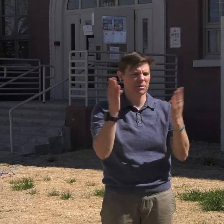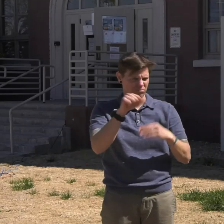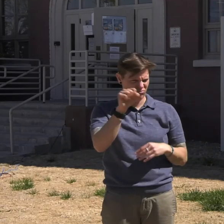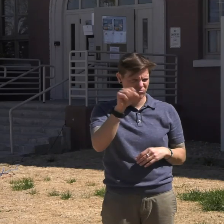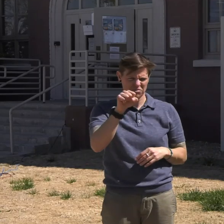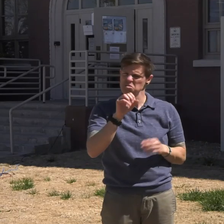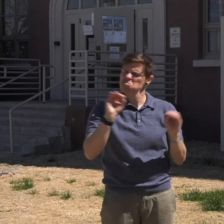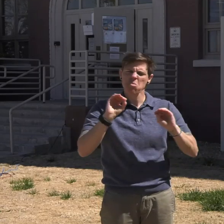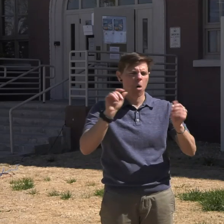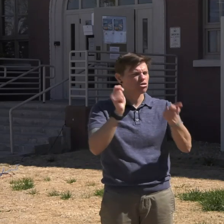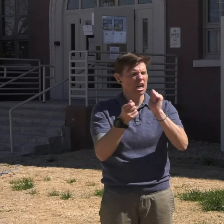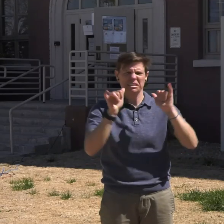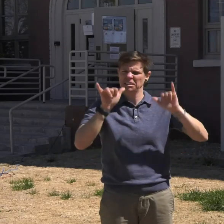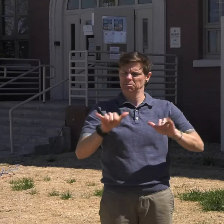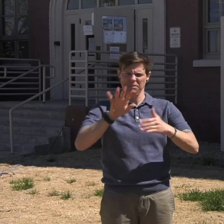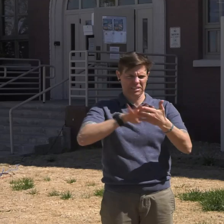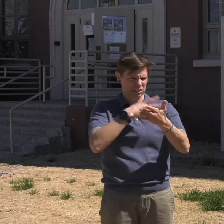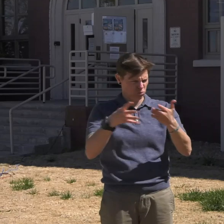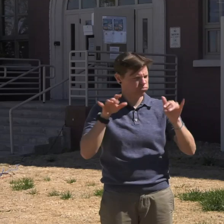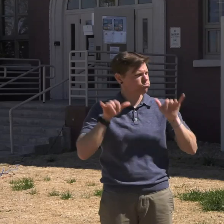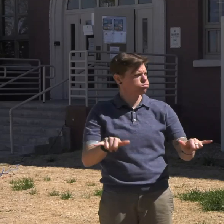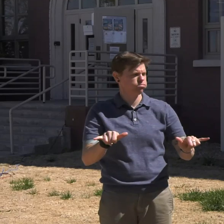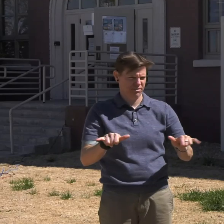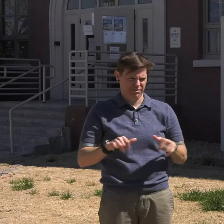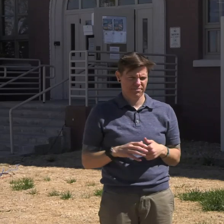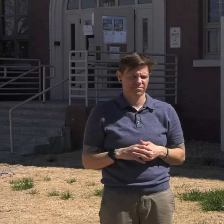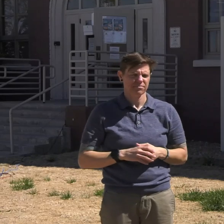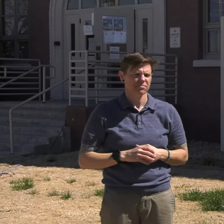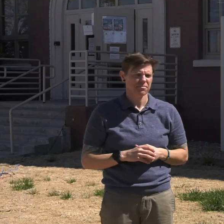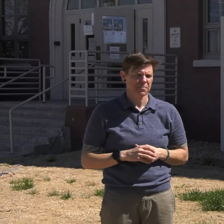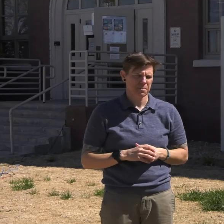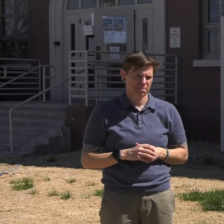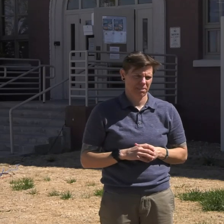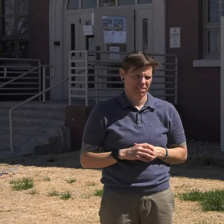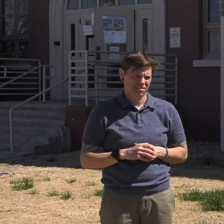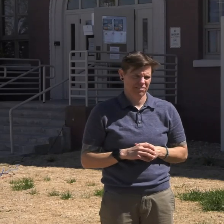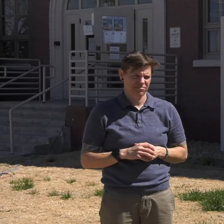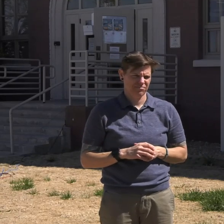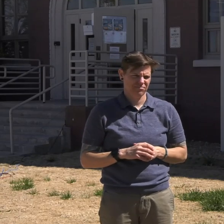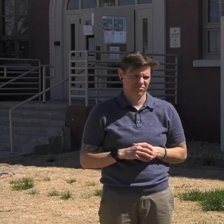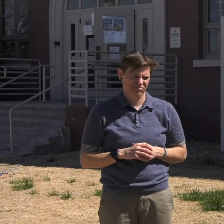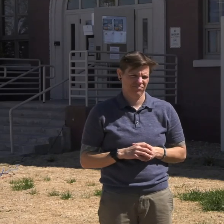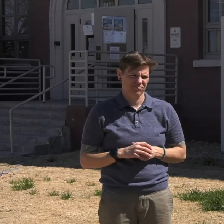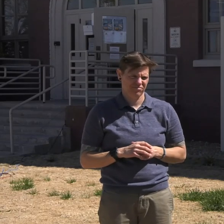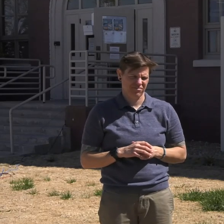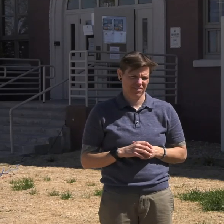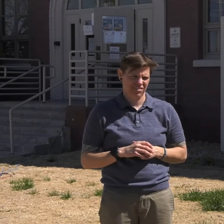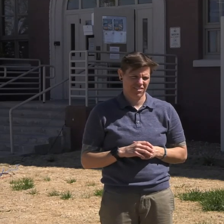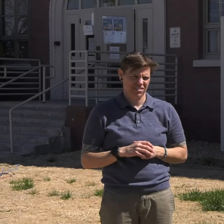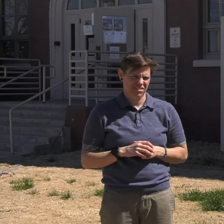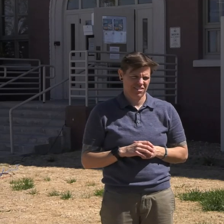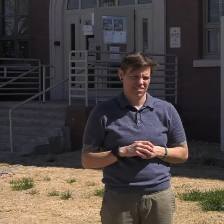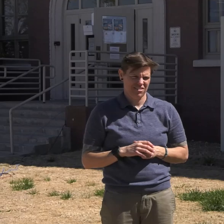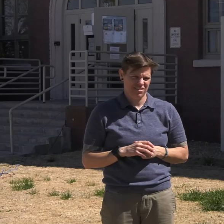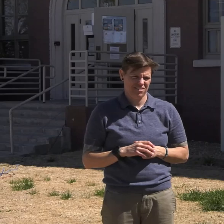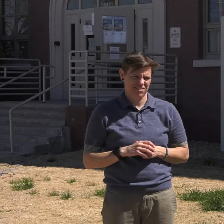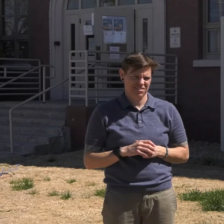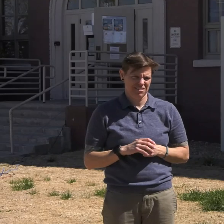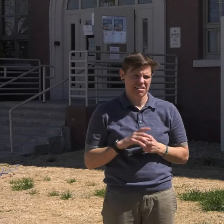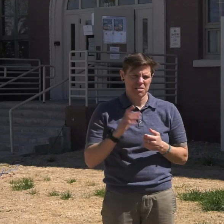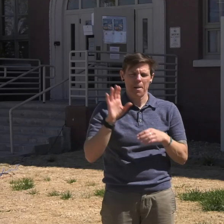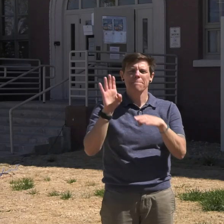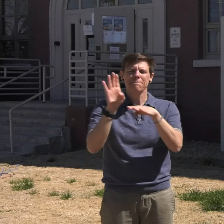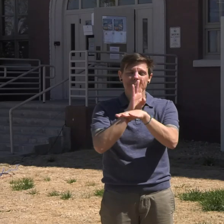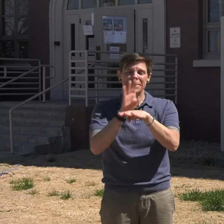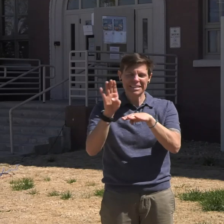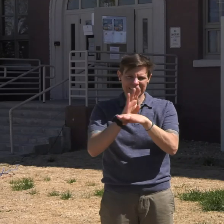changes for your trash pickup at home. With respect to commercial pickup, there's a lot less commercial waste, as you